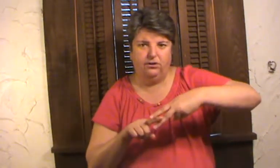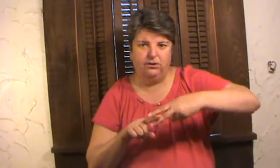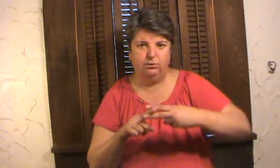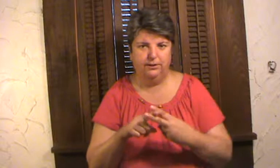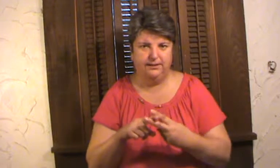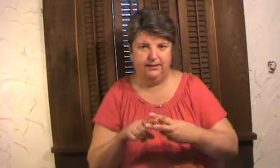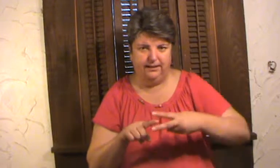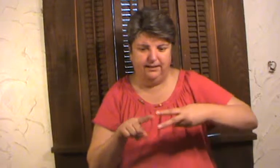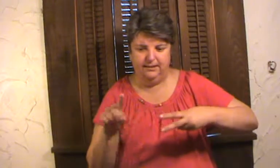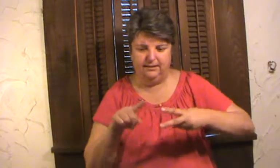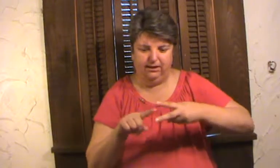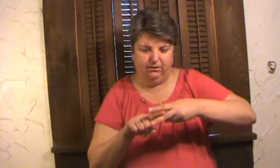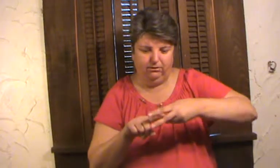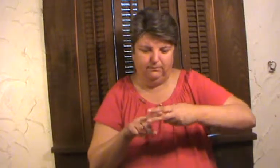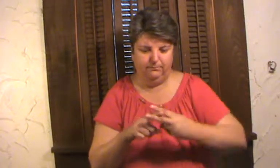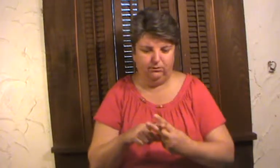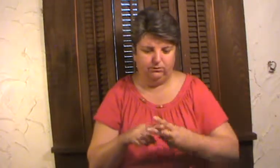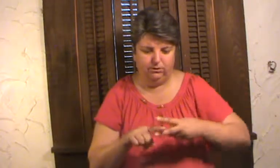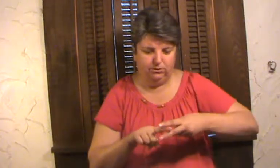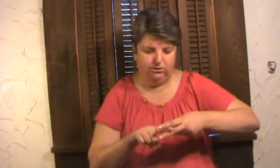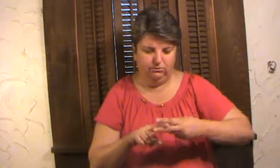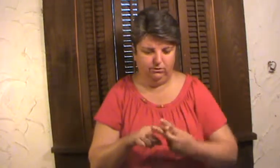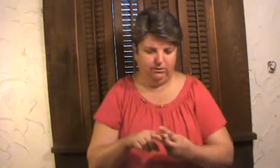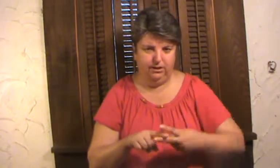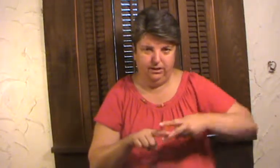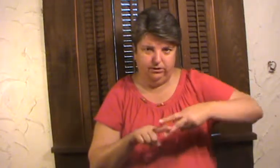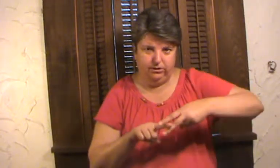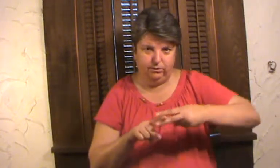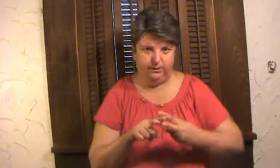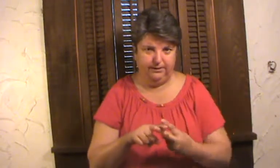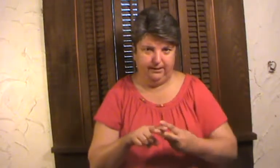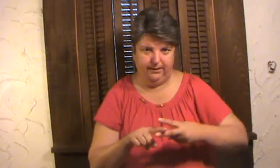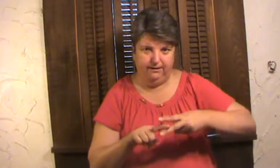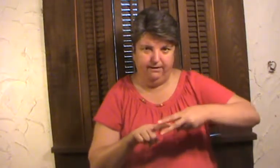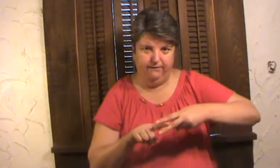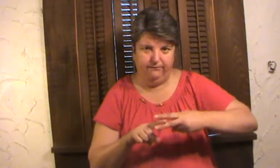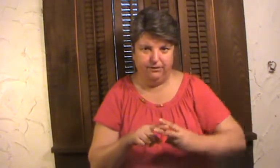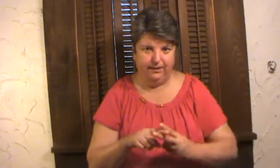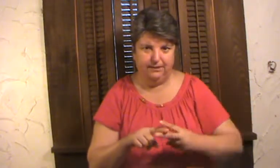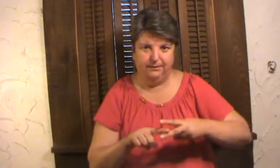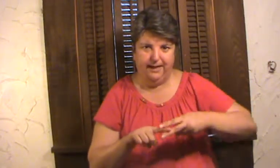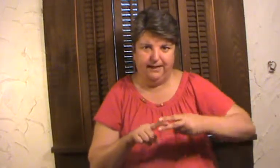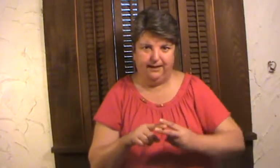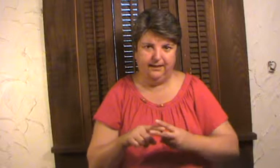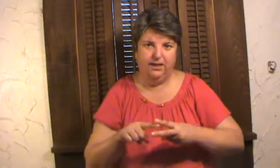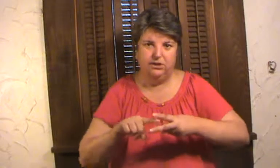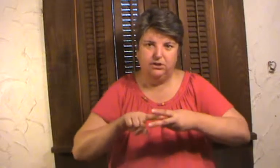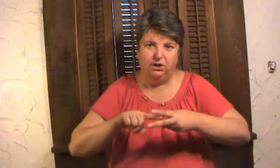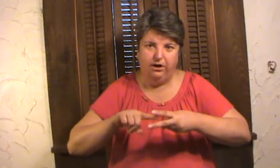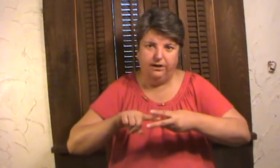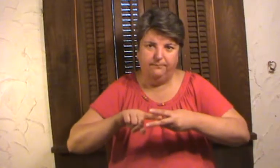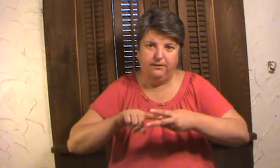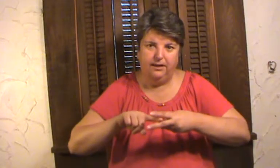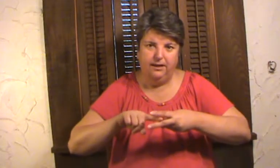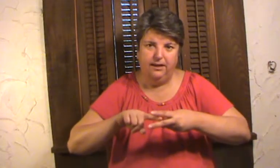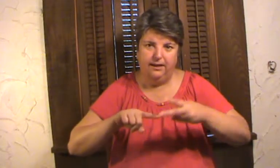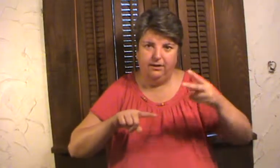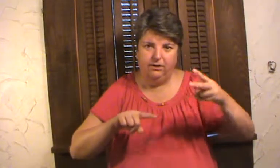just twist it. And this is like the bolt or the screw. You're just twisting it. So that's mechanic. Start, you